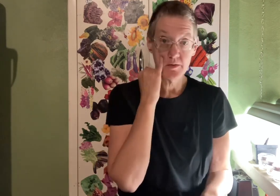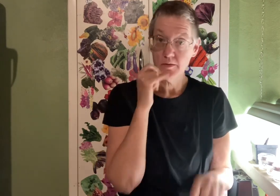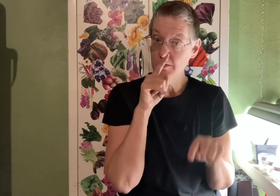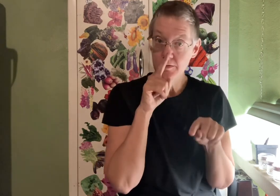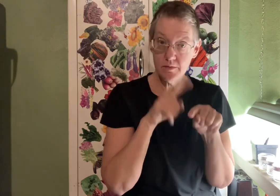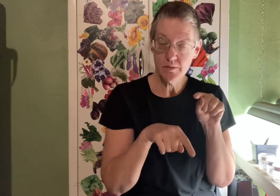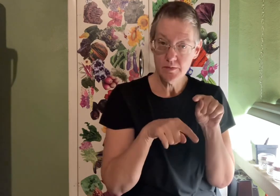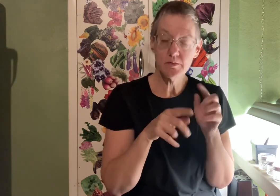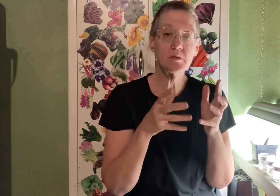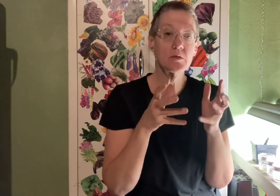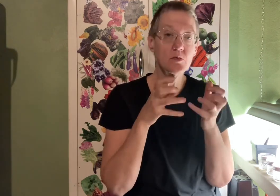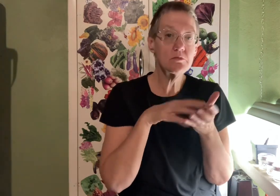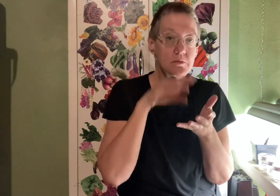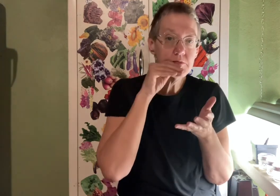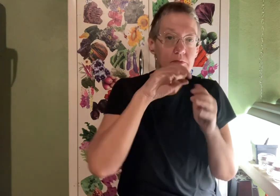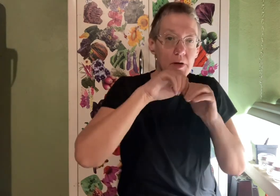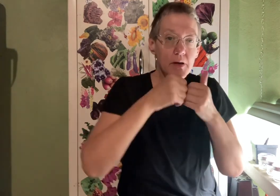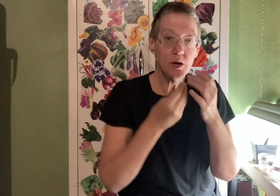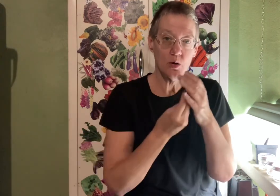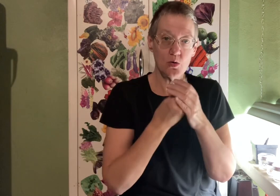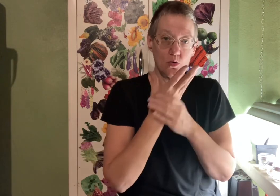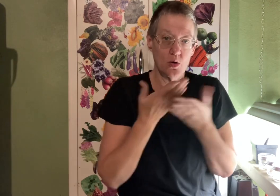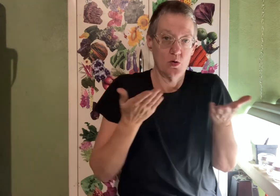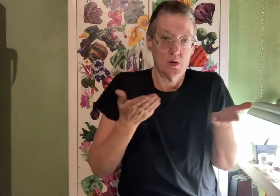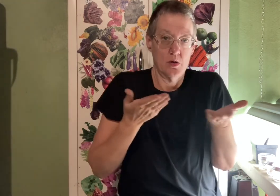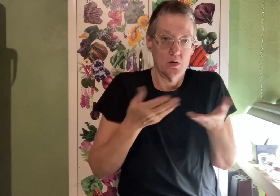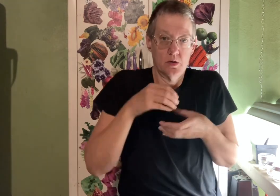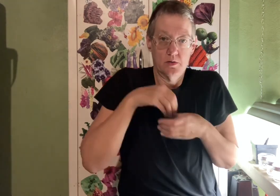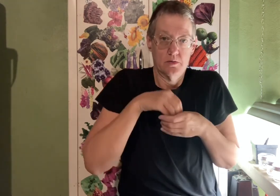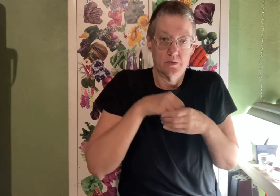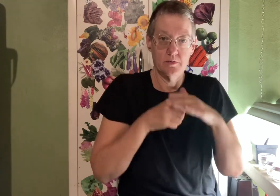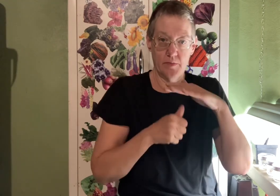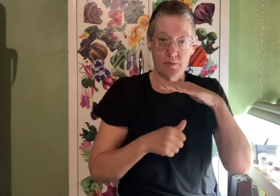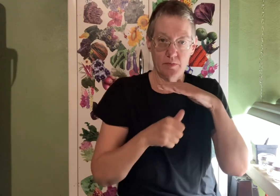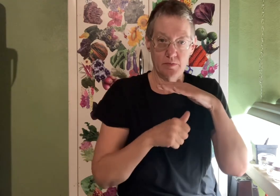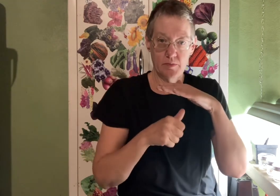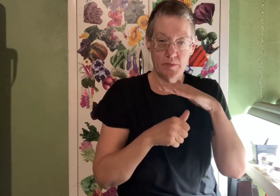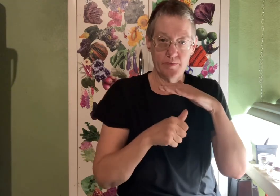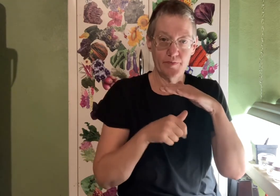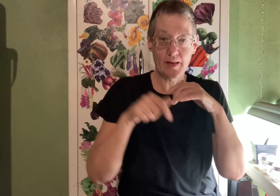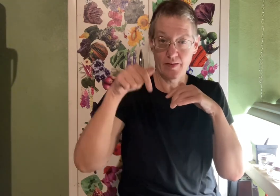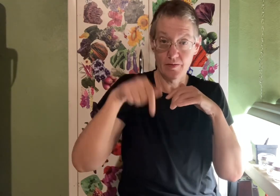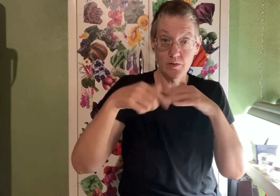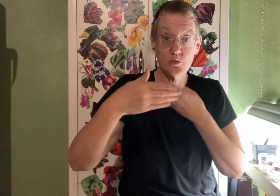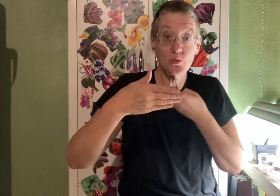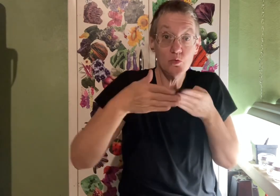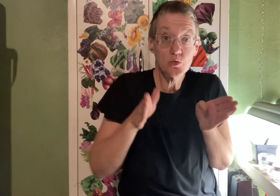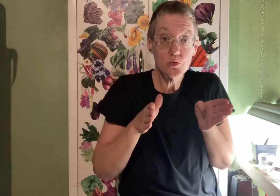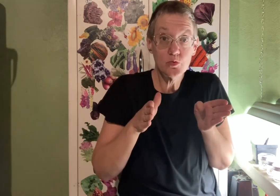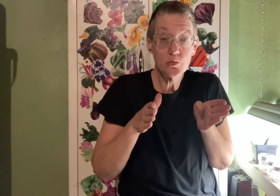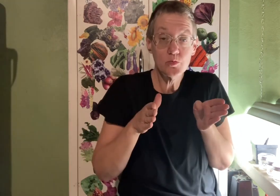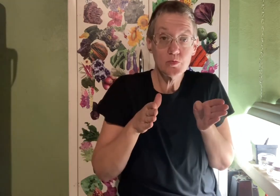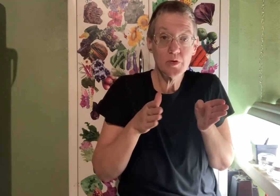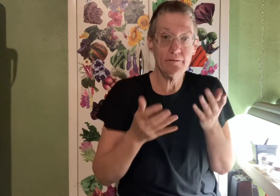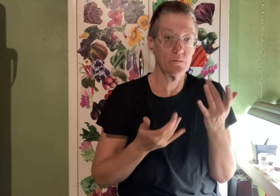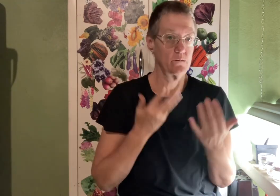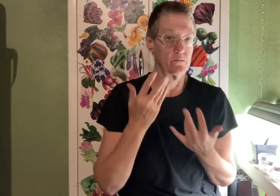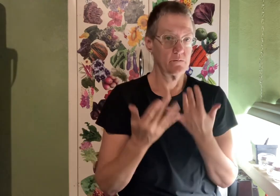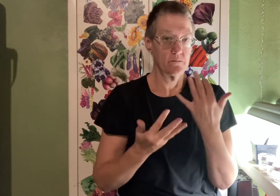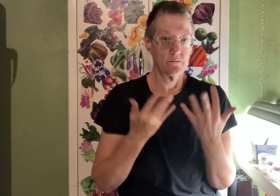prepared. And if I can't, then I want to learn how to grow it inside here in the basement. Now this